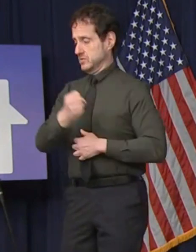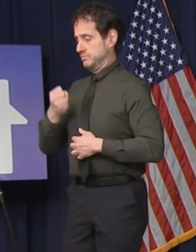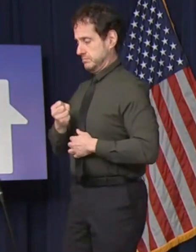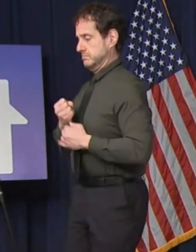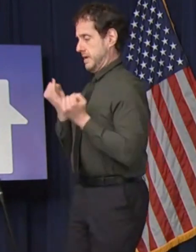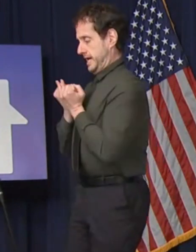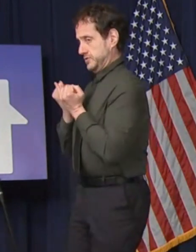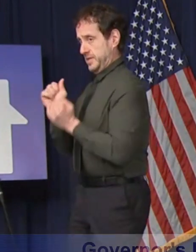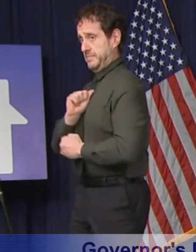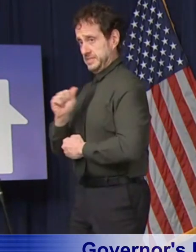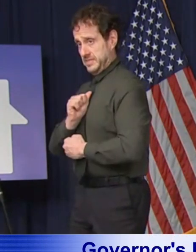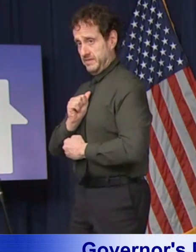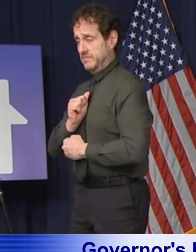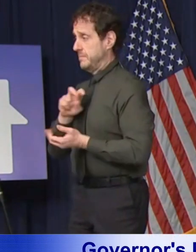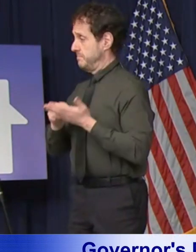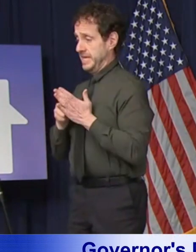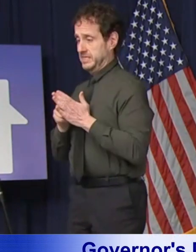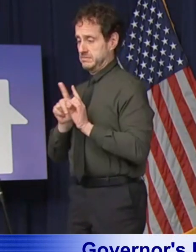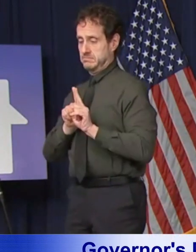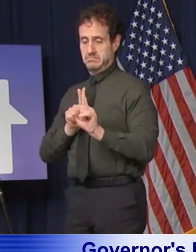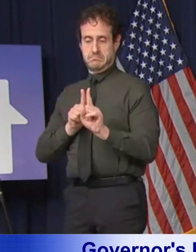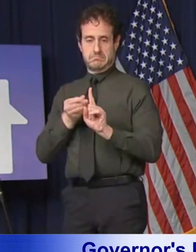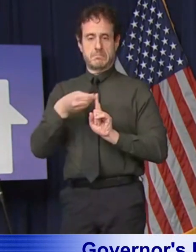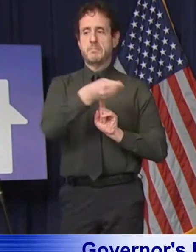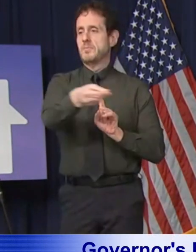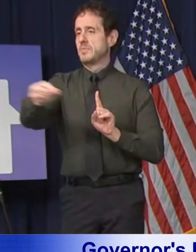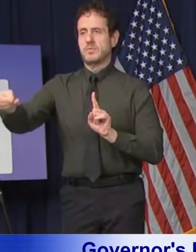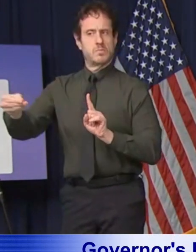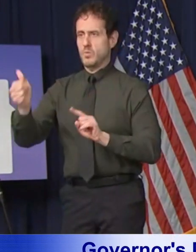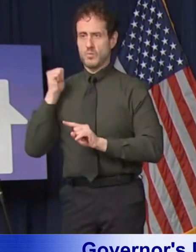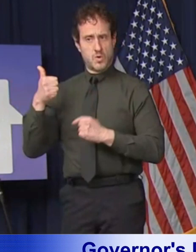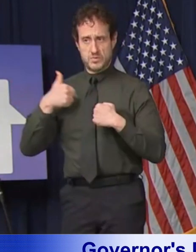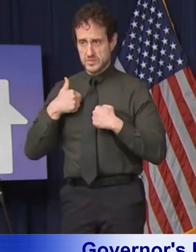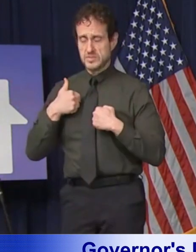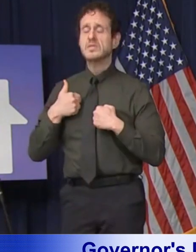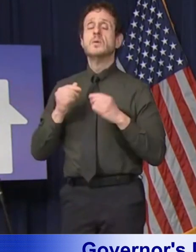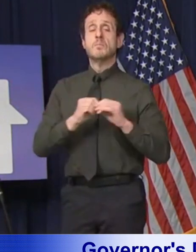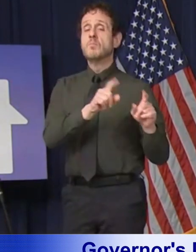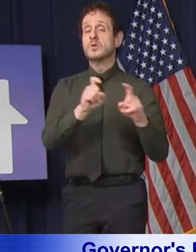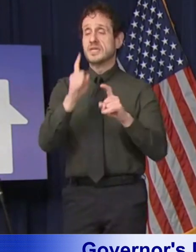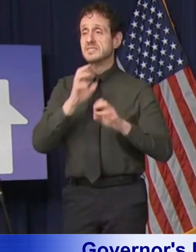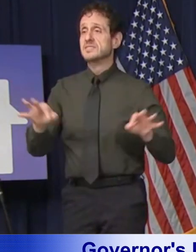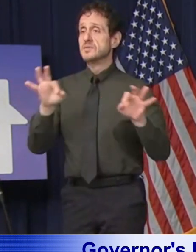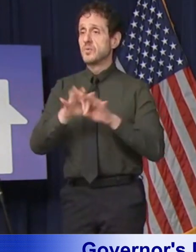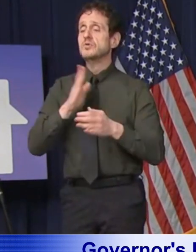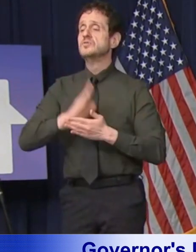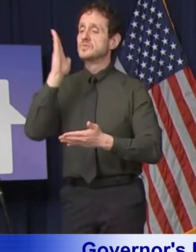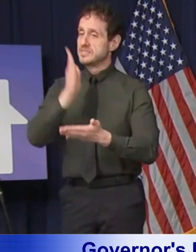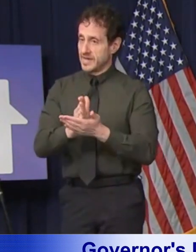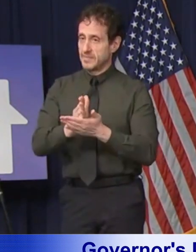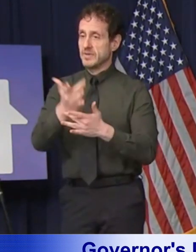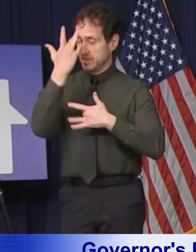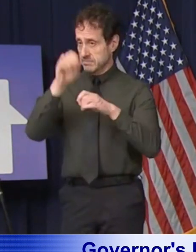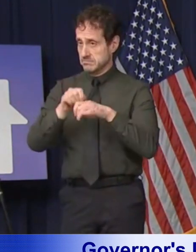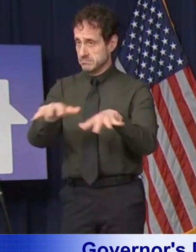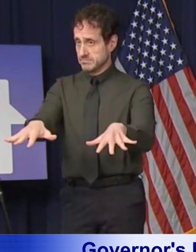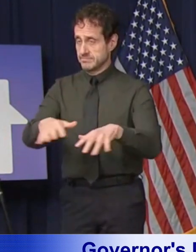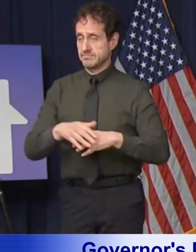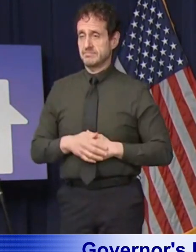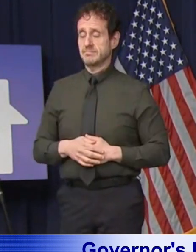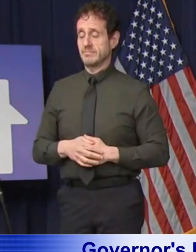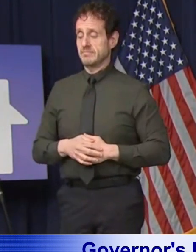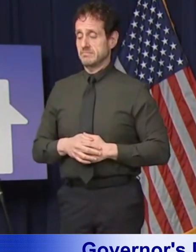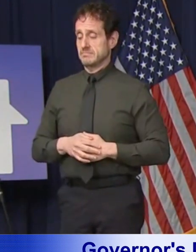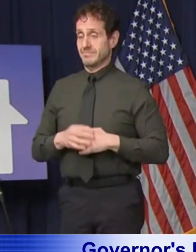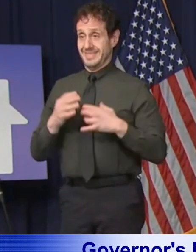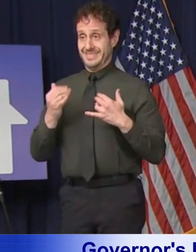others, including the most vulnerable. More testing is one of the keys needed to end this pandemic. As of today,